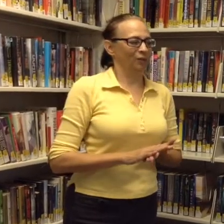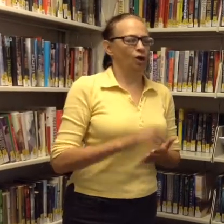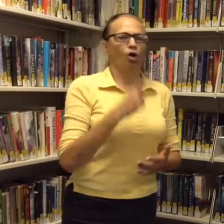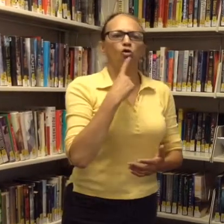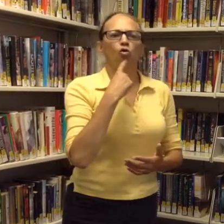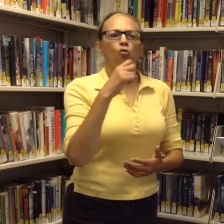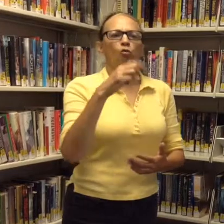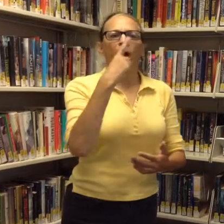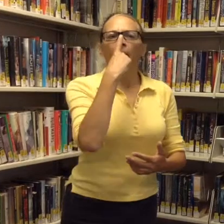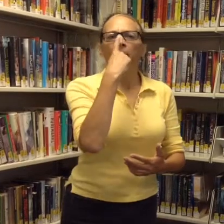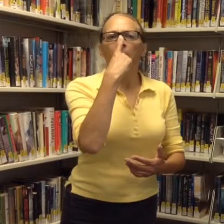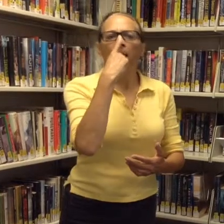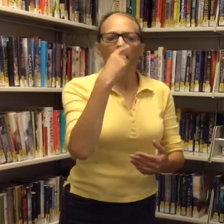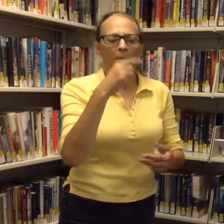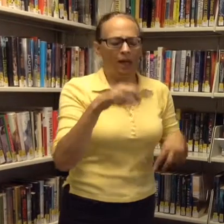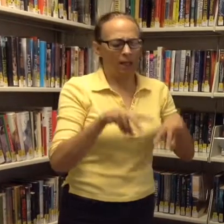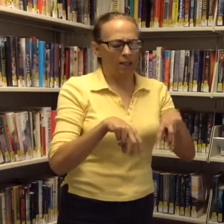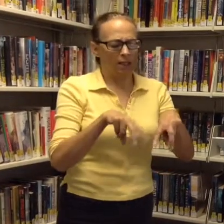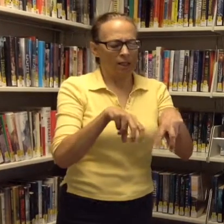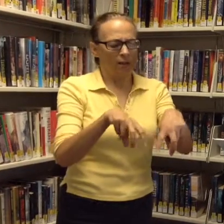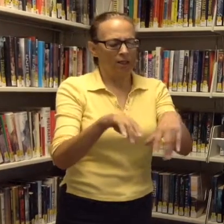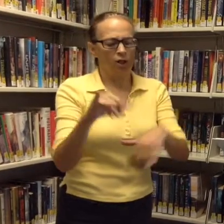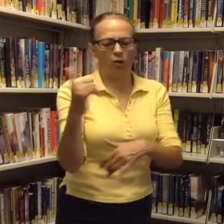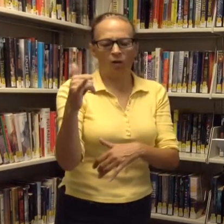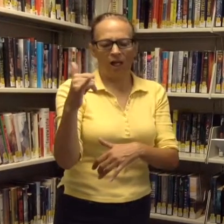The red mouse stepped into a yellow puddle